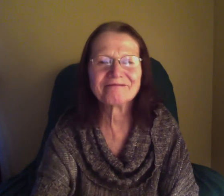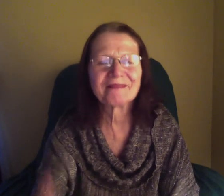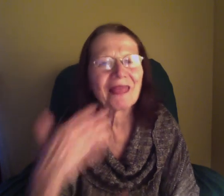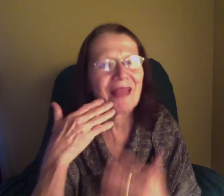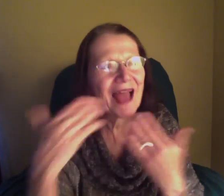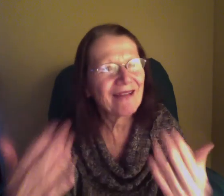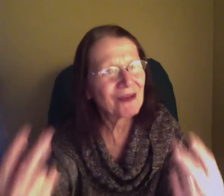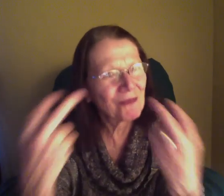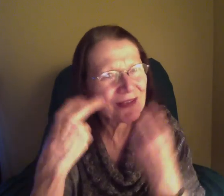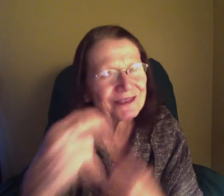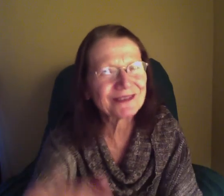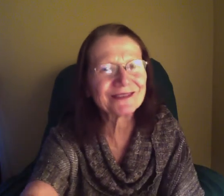I thought that a game,